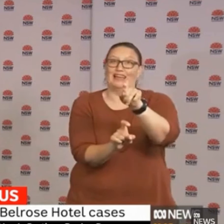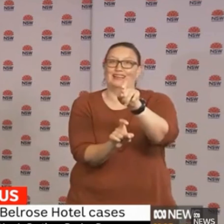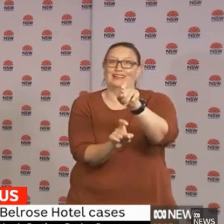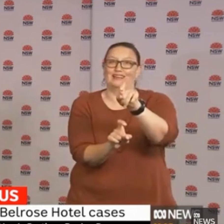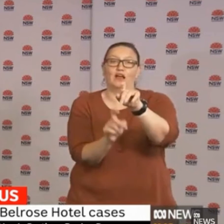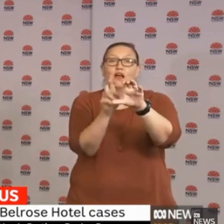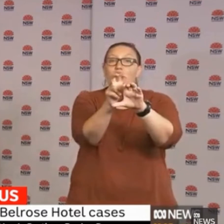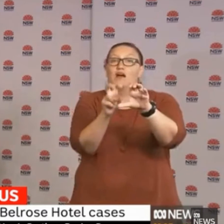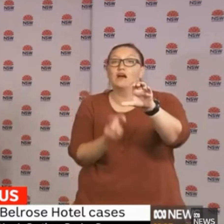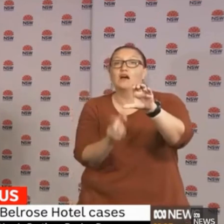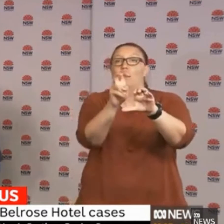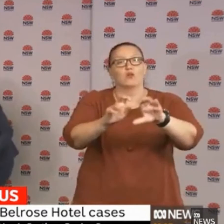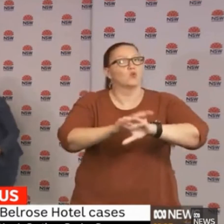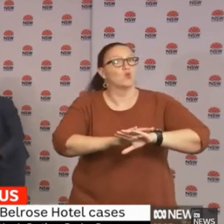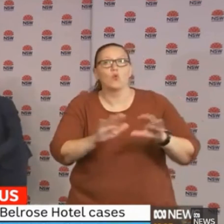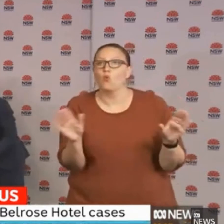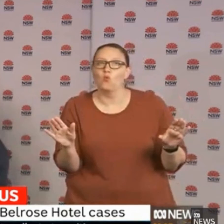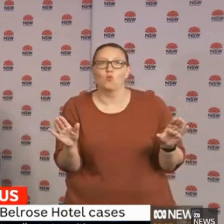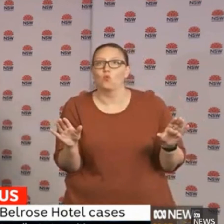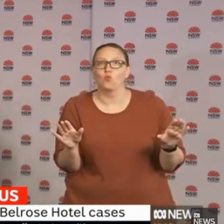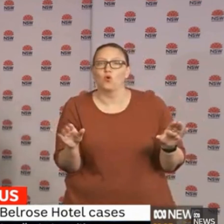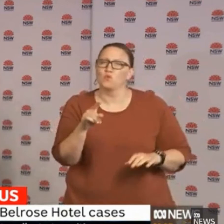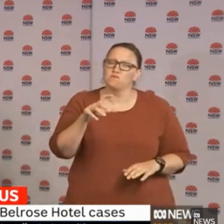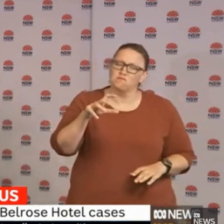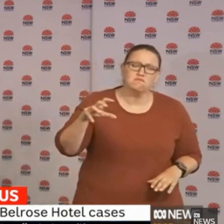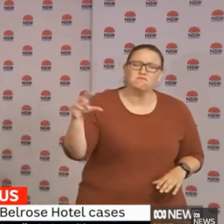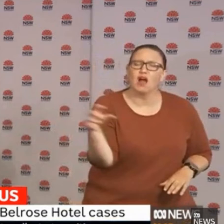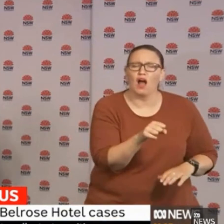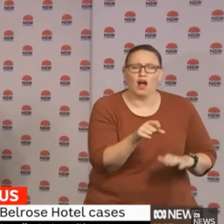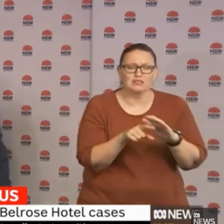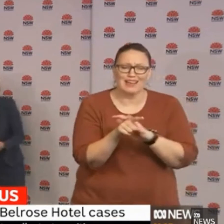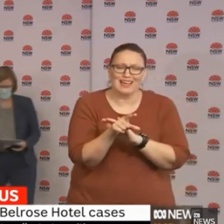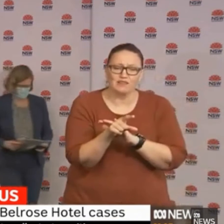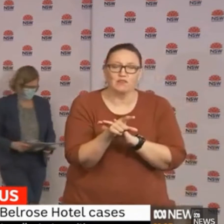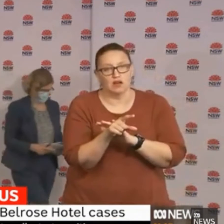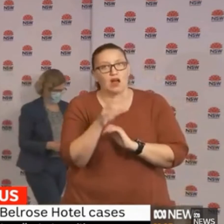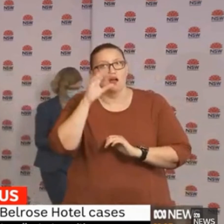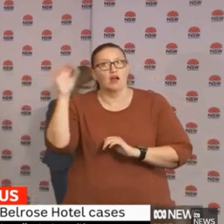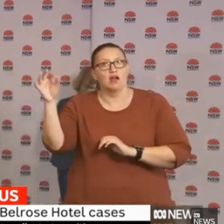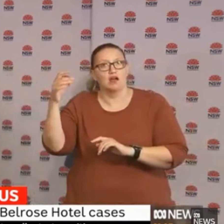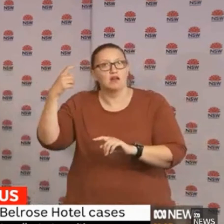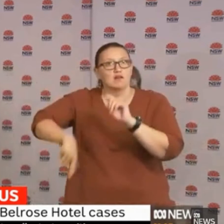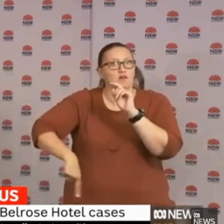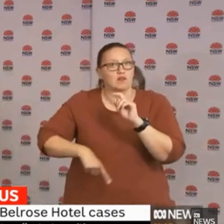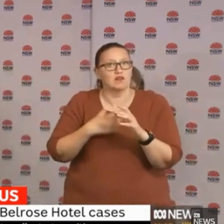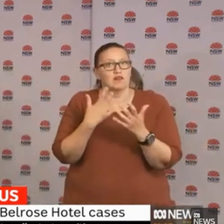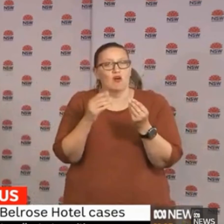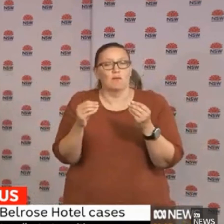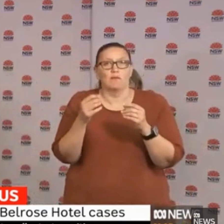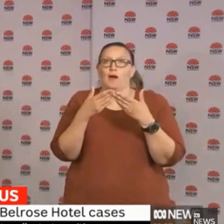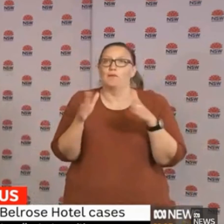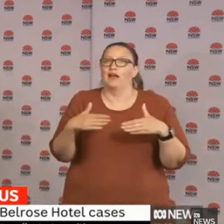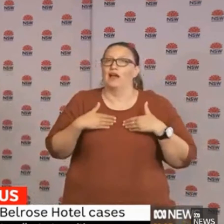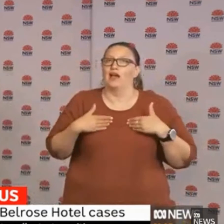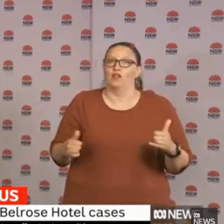is crucial that you do not leave those areas unless you really have to and unless it's authorised by the public health orders. Can I